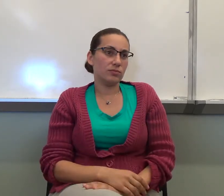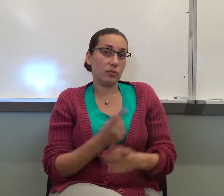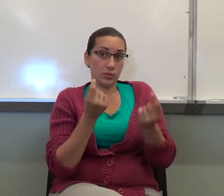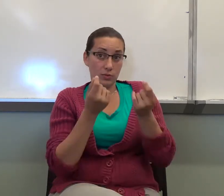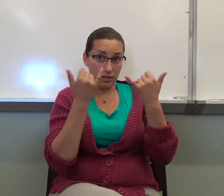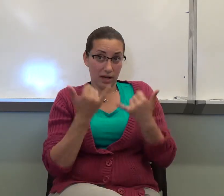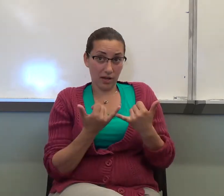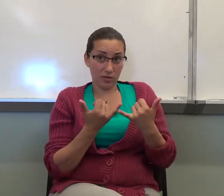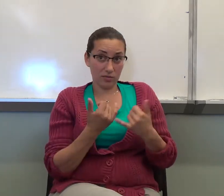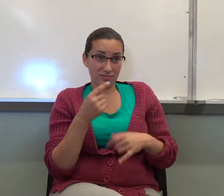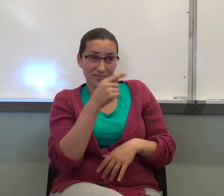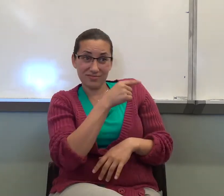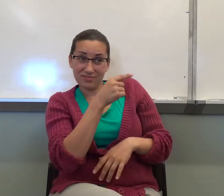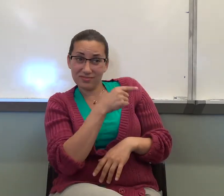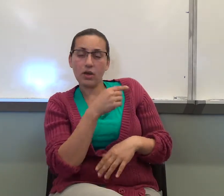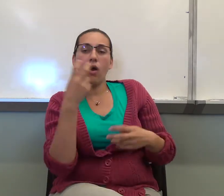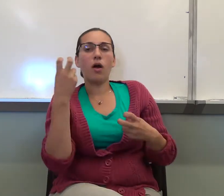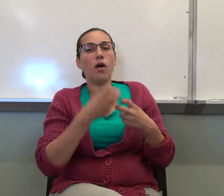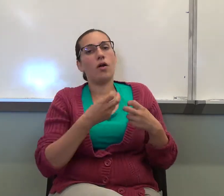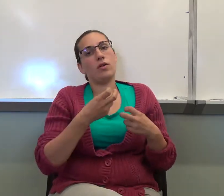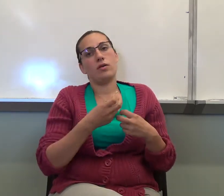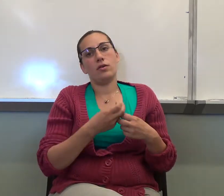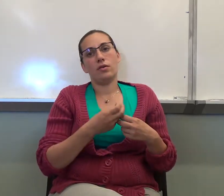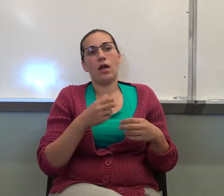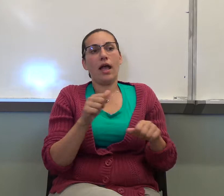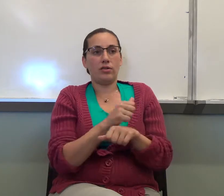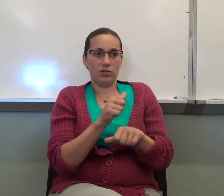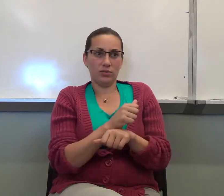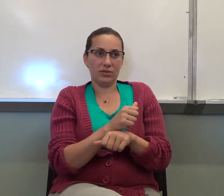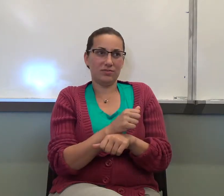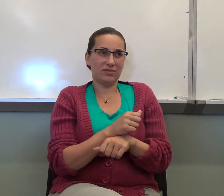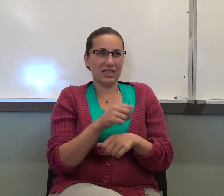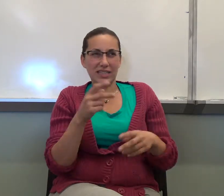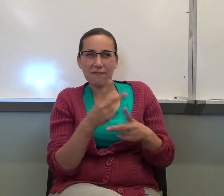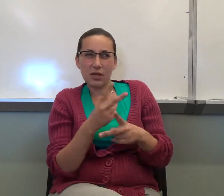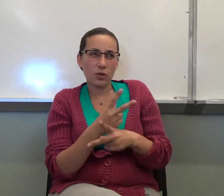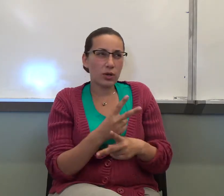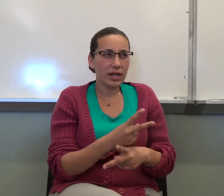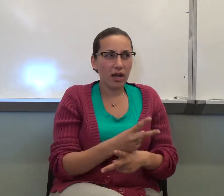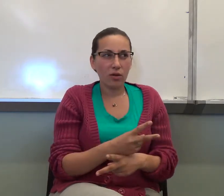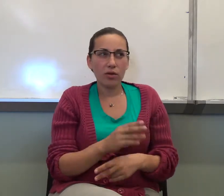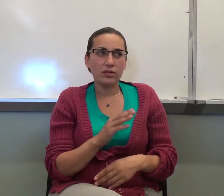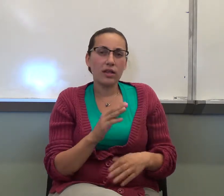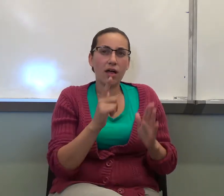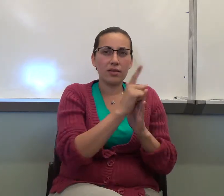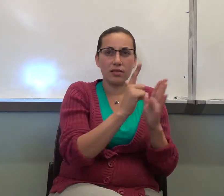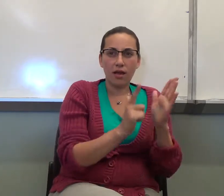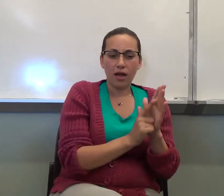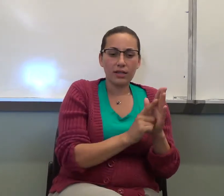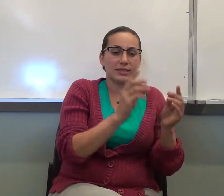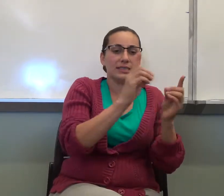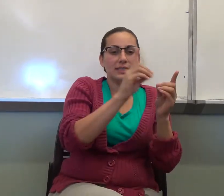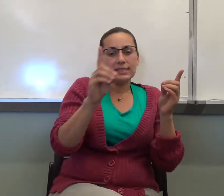hard part of algebra. It's getting all these rules down, figuring out how to use distributive law, what to get the signs correct, all that nitpicky